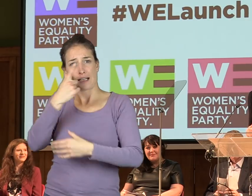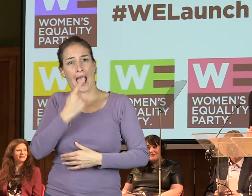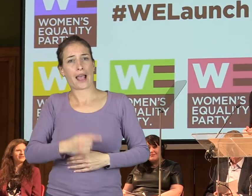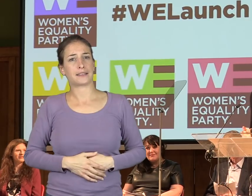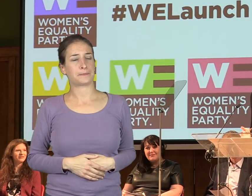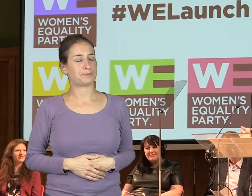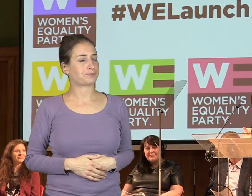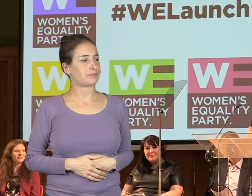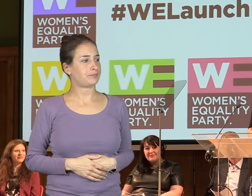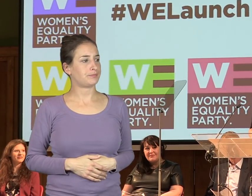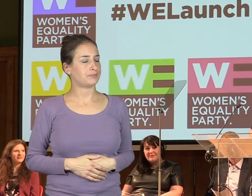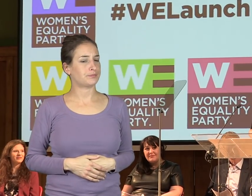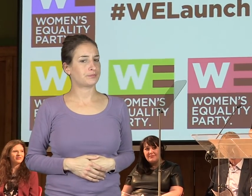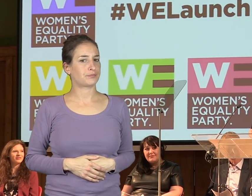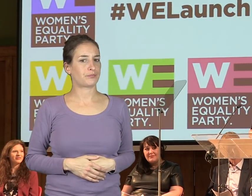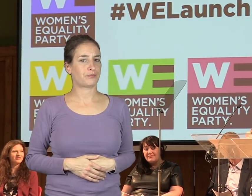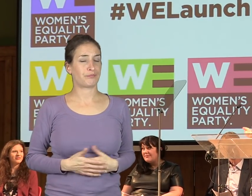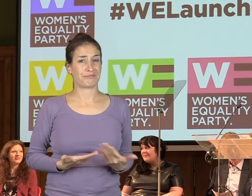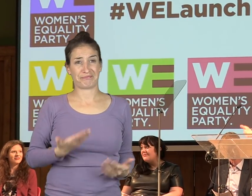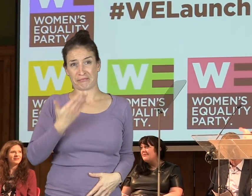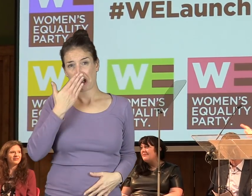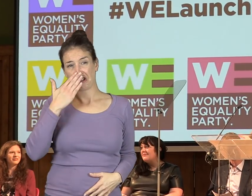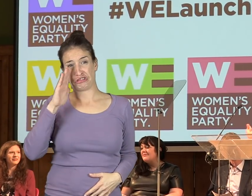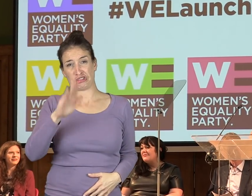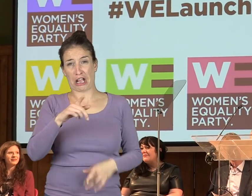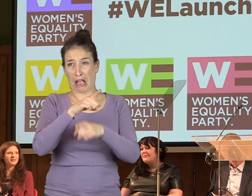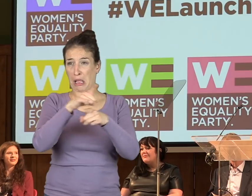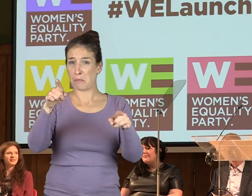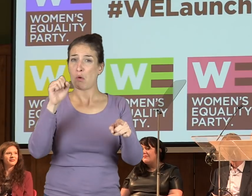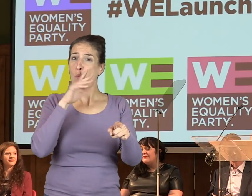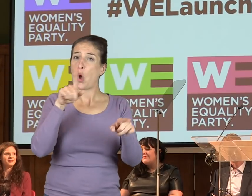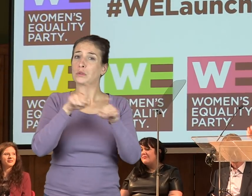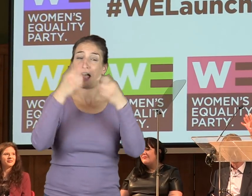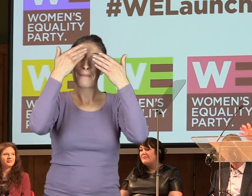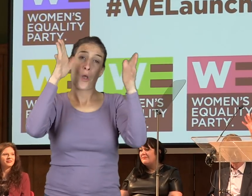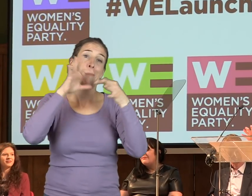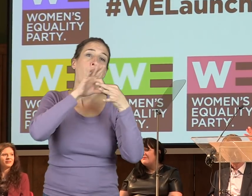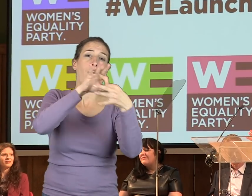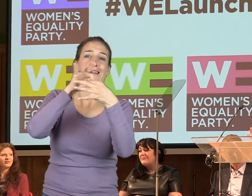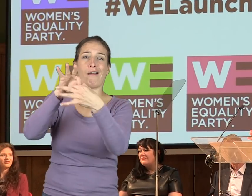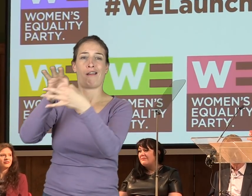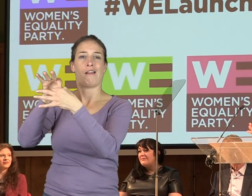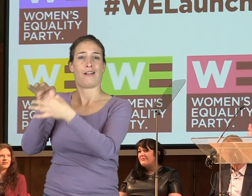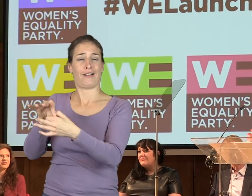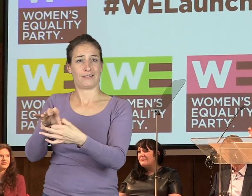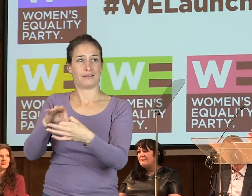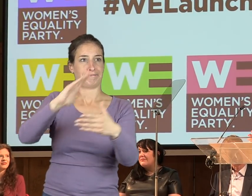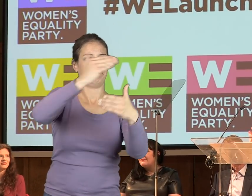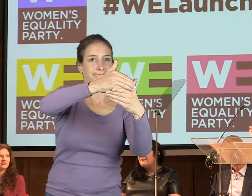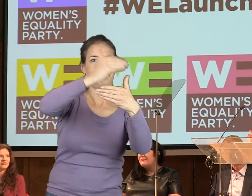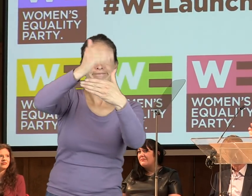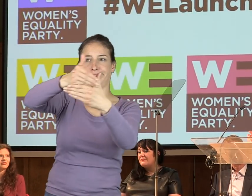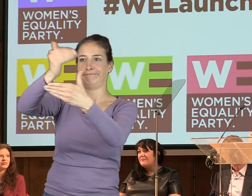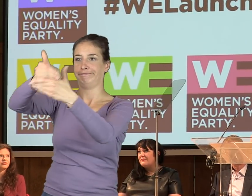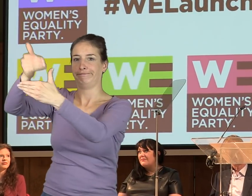It's really a shame that this approach is so unique in politics. It really shouldn't be. Now, don't get me wrong, we will not shy